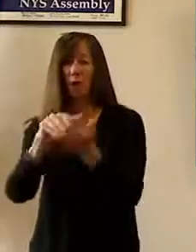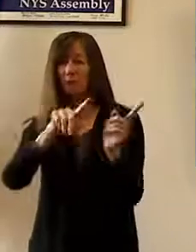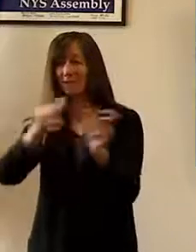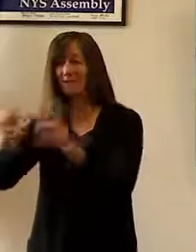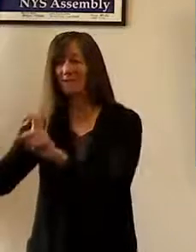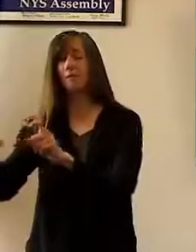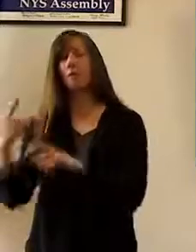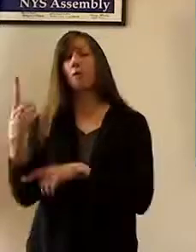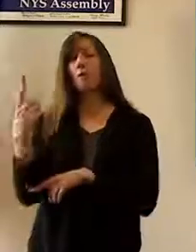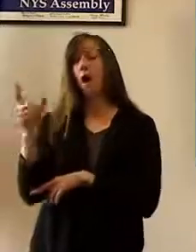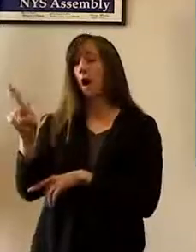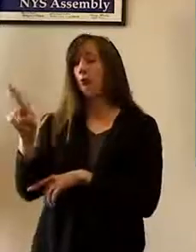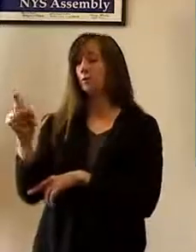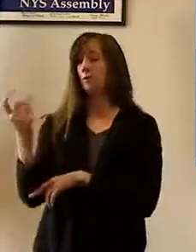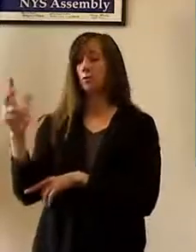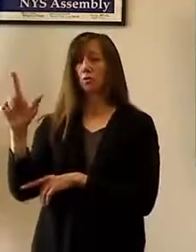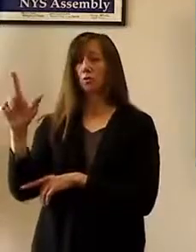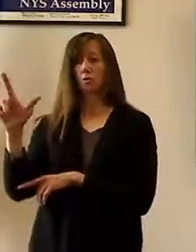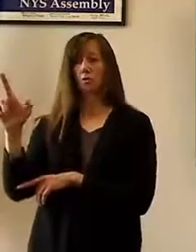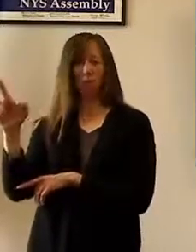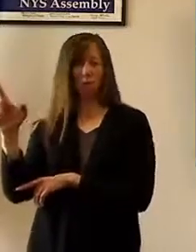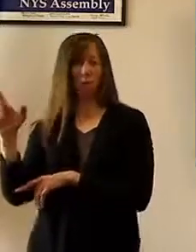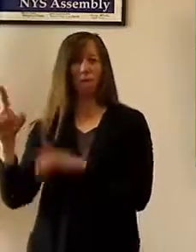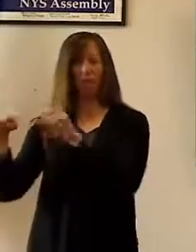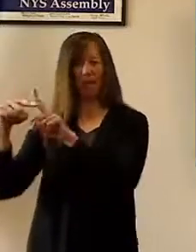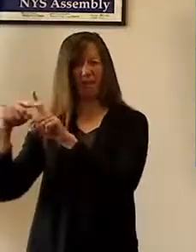121 positive cases. So again, you can see that